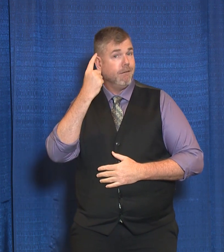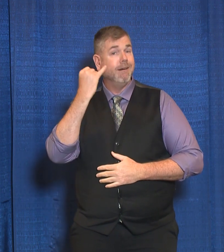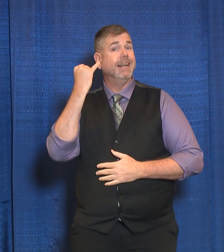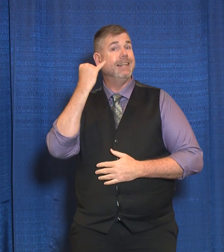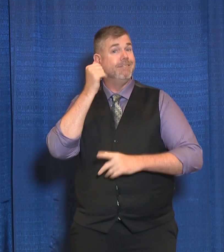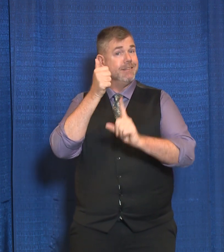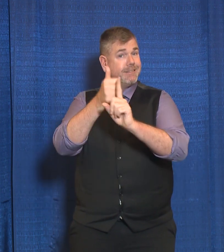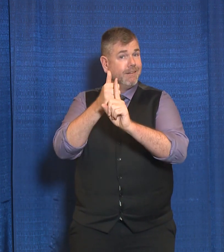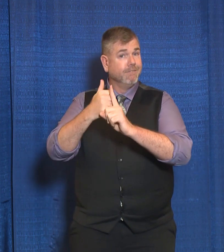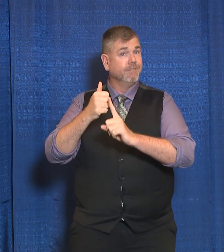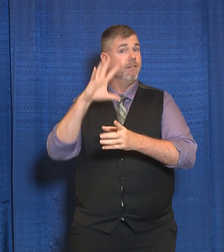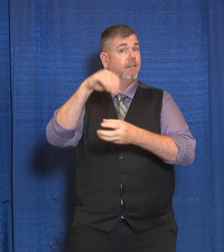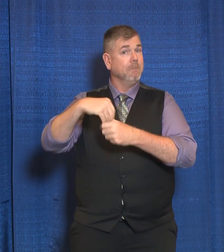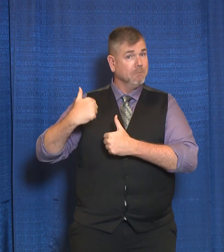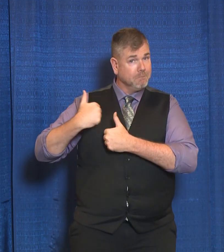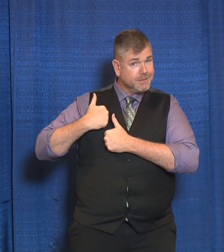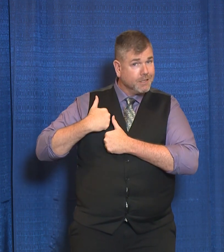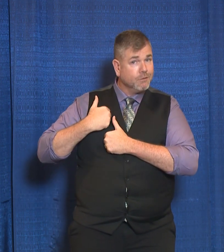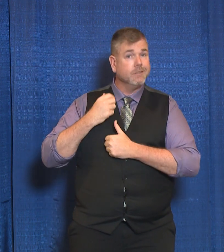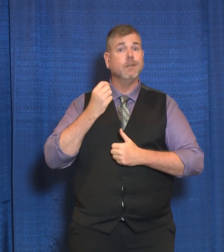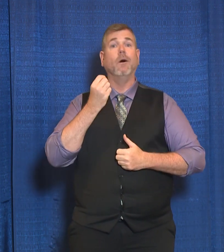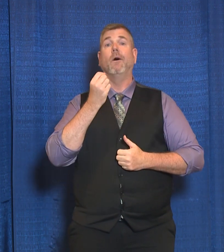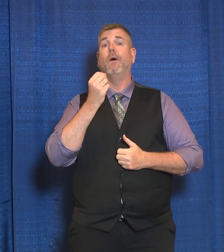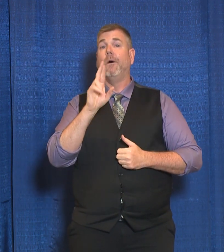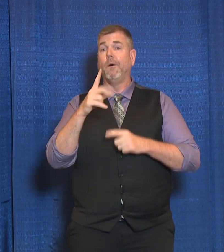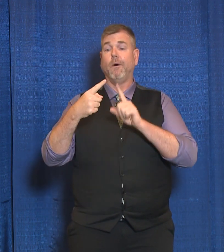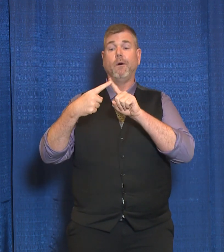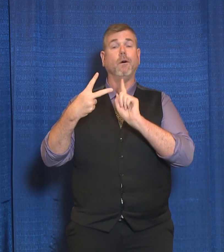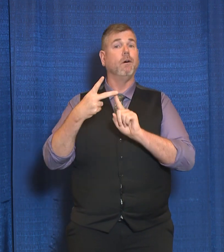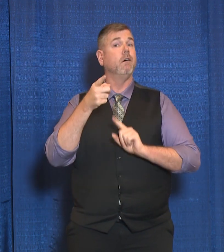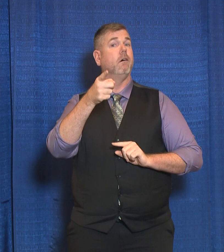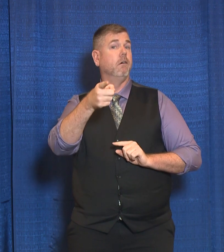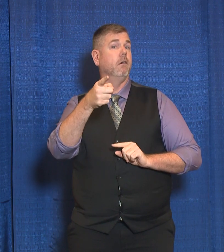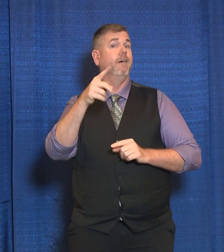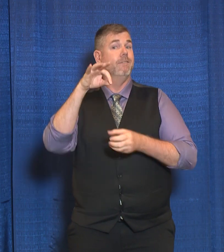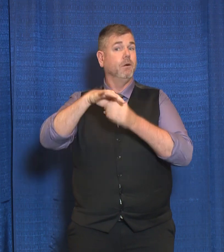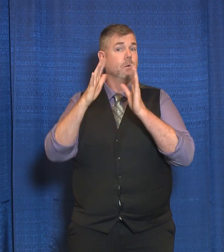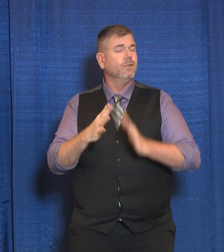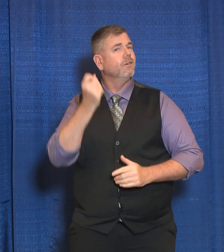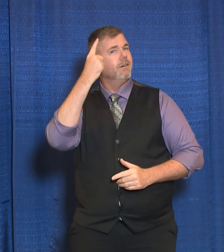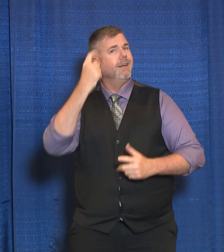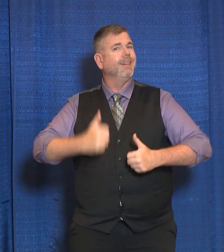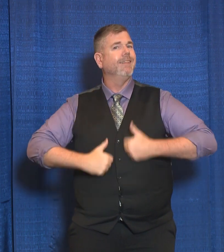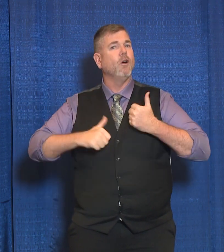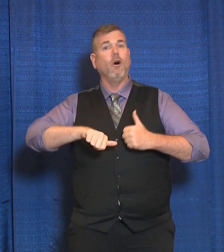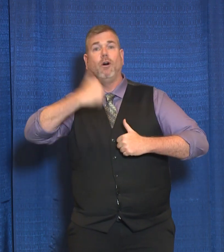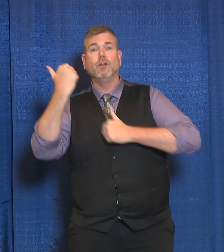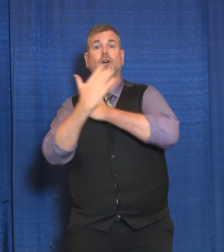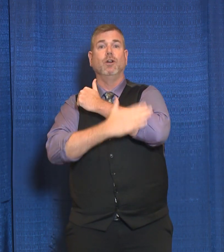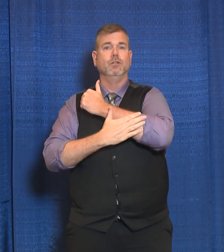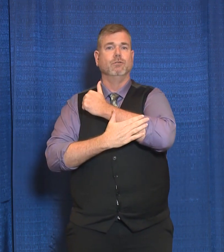Military and overseas voters will be directed to a slightly different page 2 than California residents.